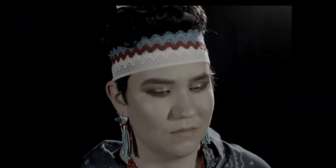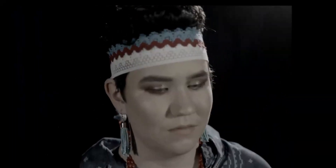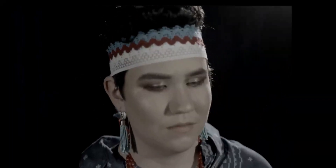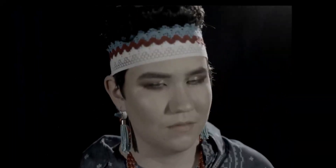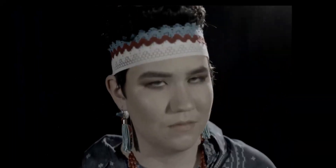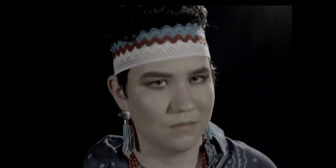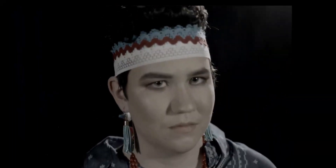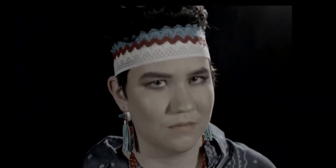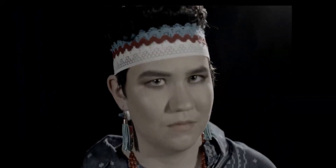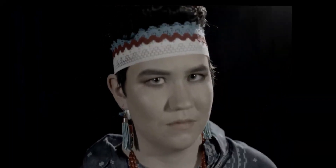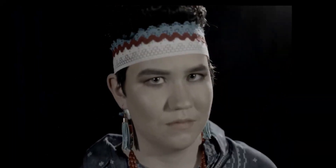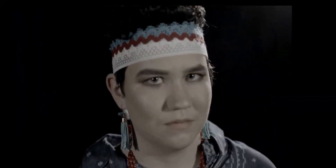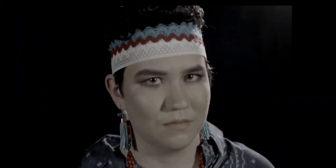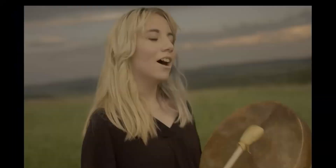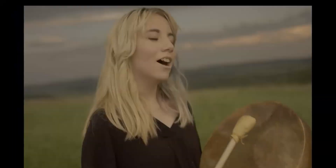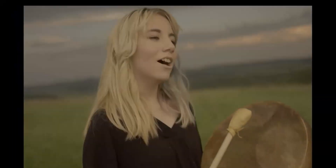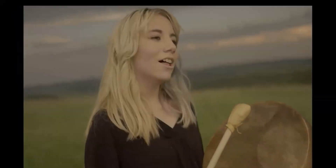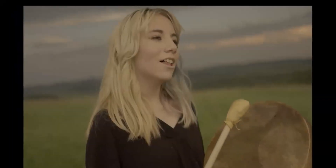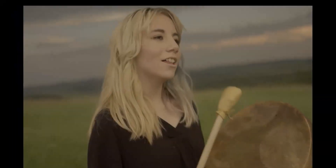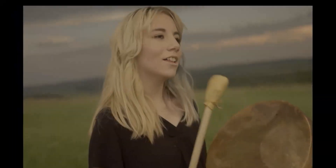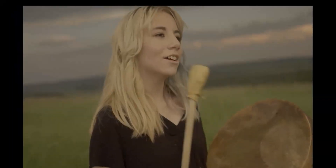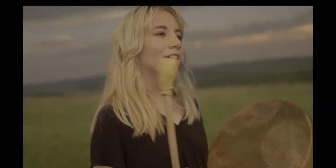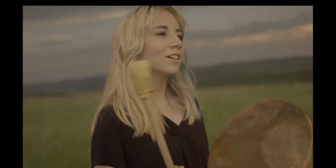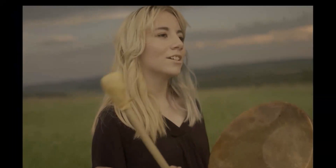Native people are not savages.